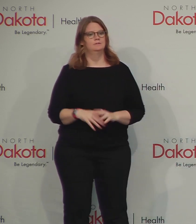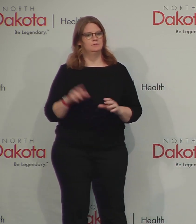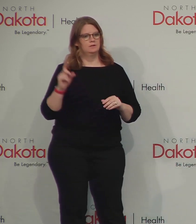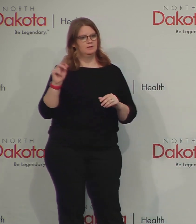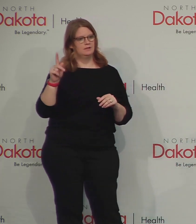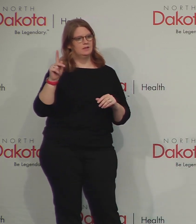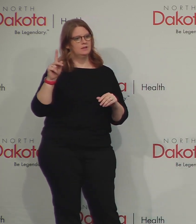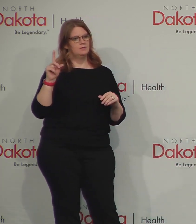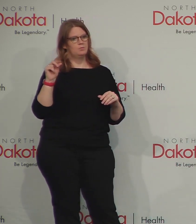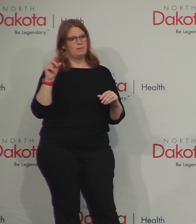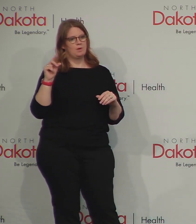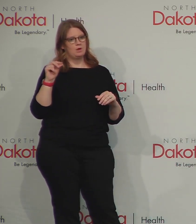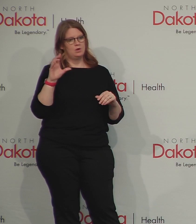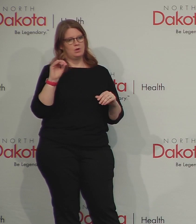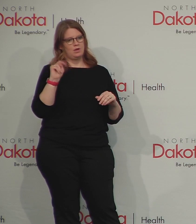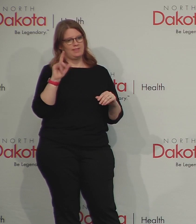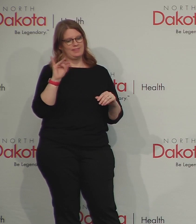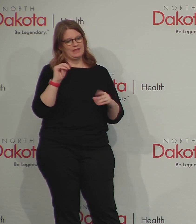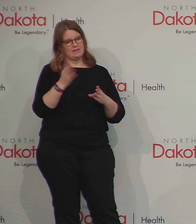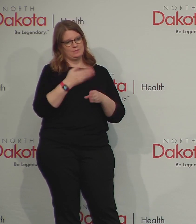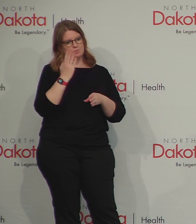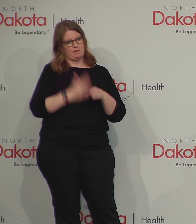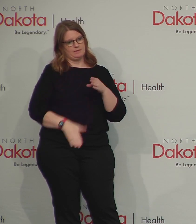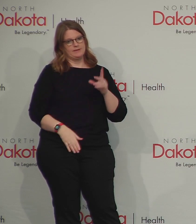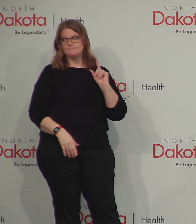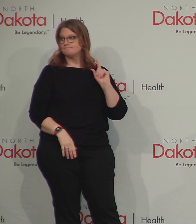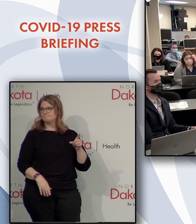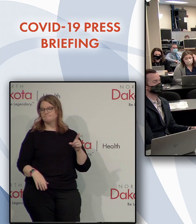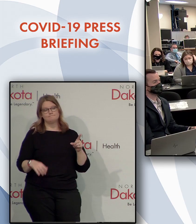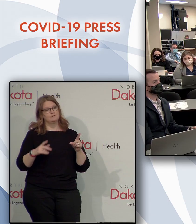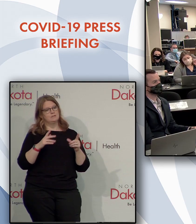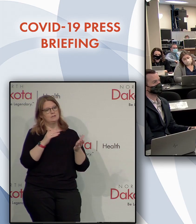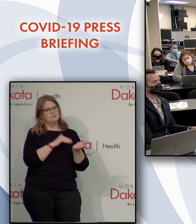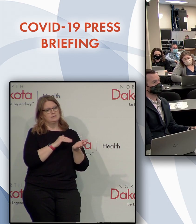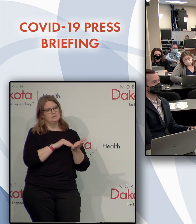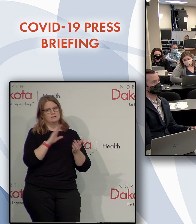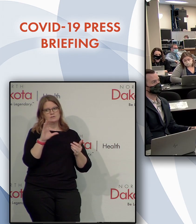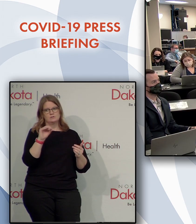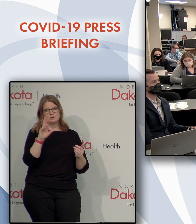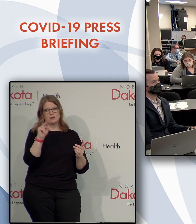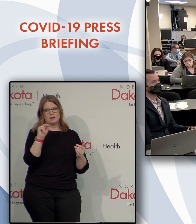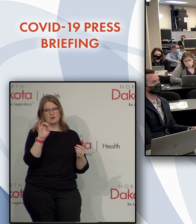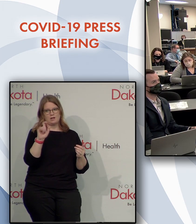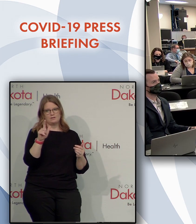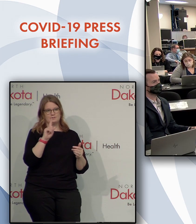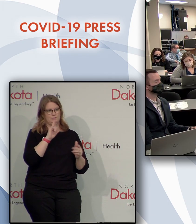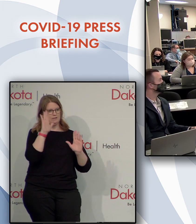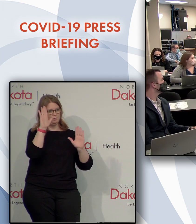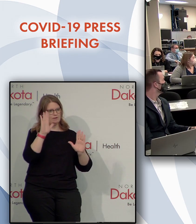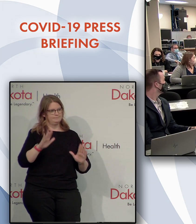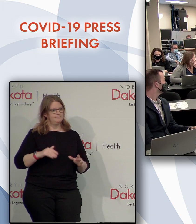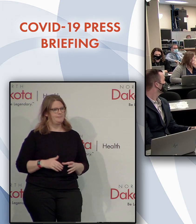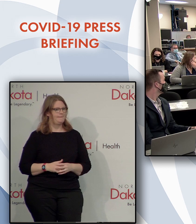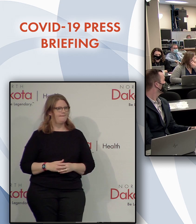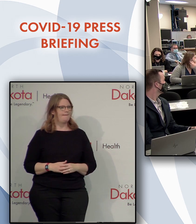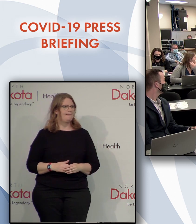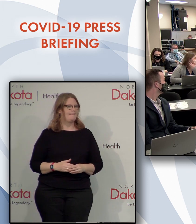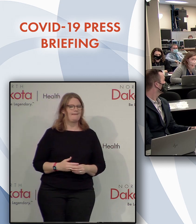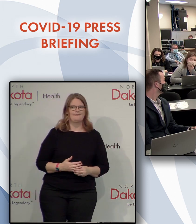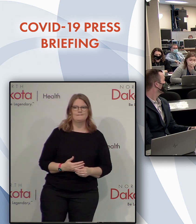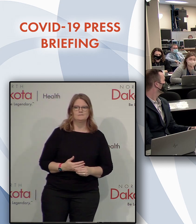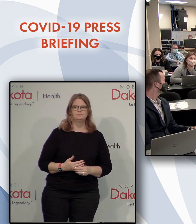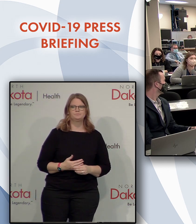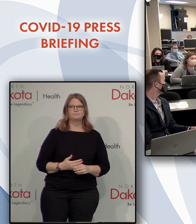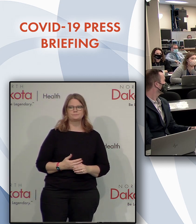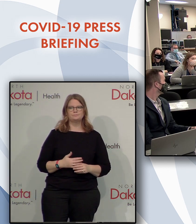Okay, one more online, and then this wraps it up. This will be for Dr. Connell. Great, thank you.